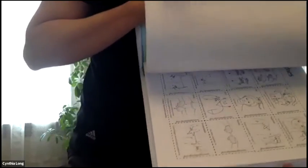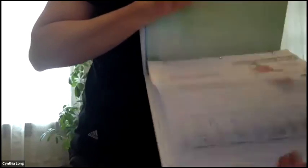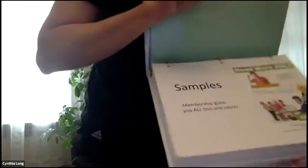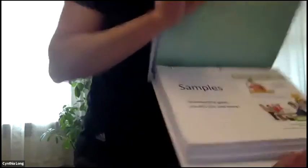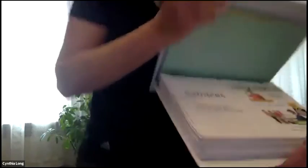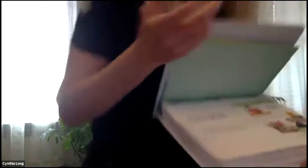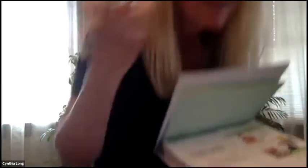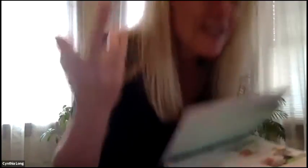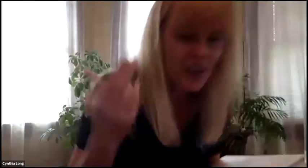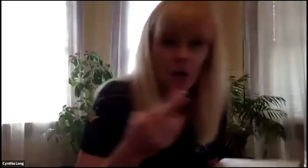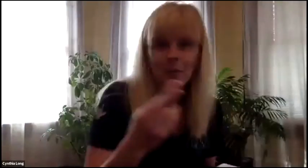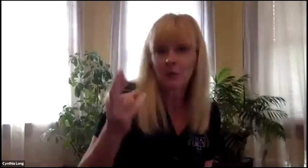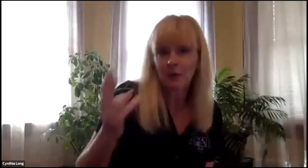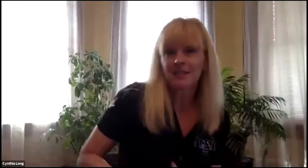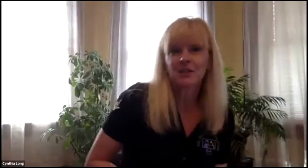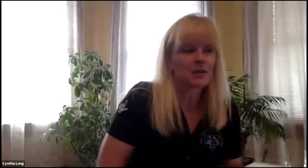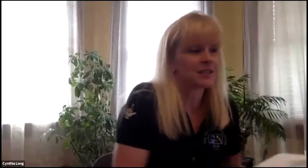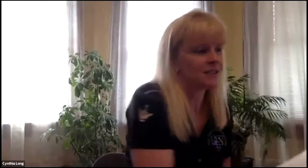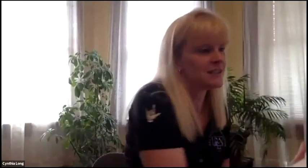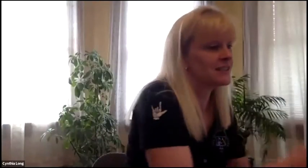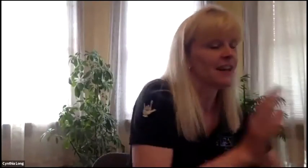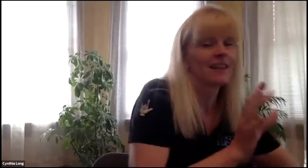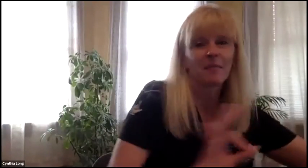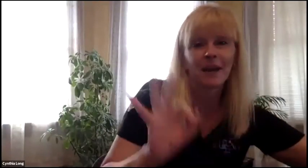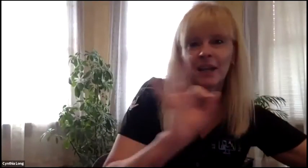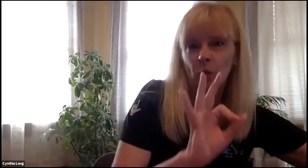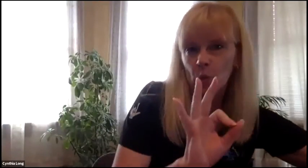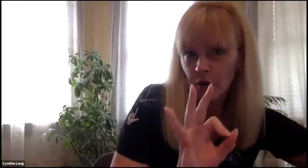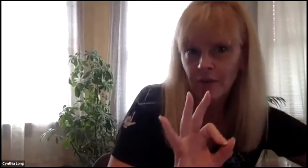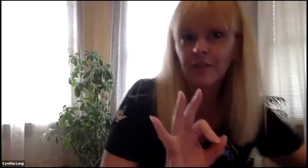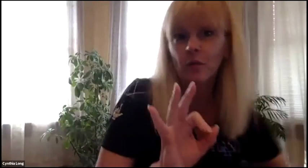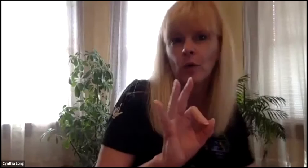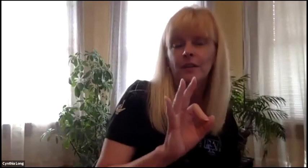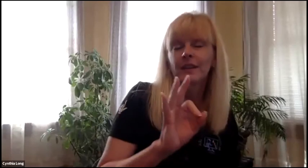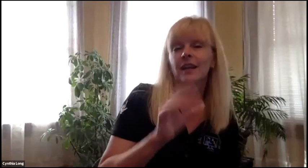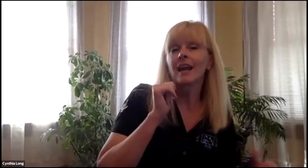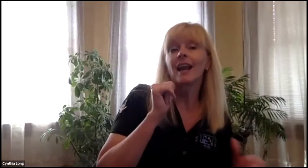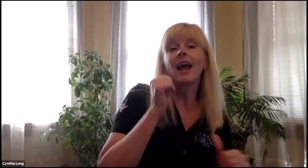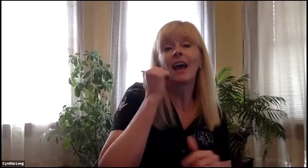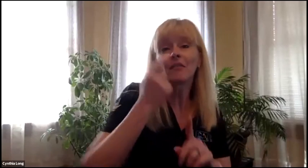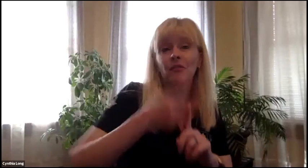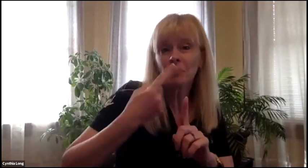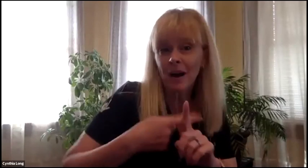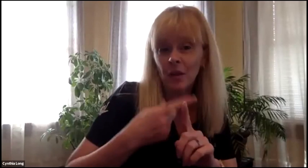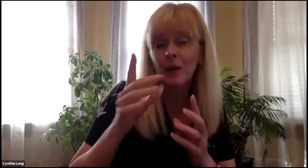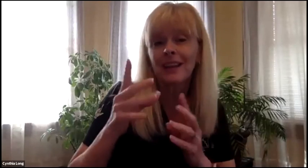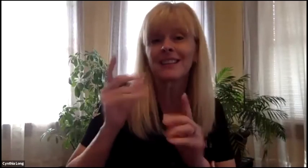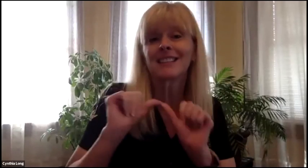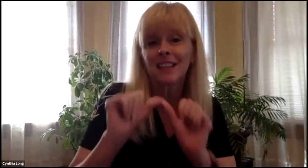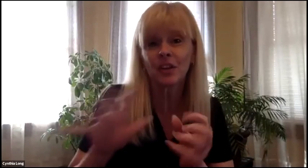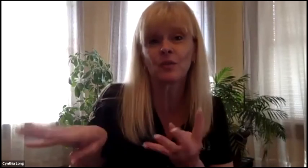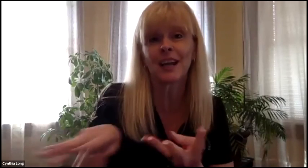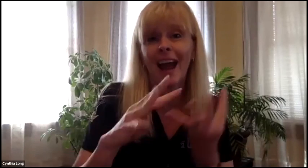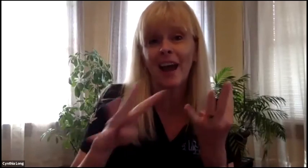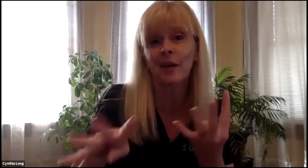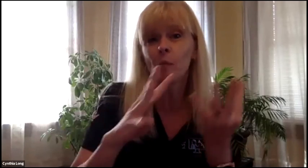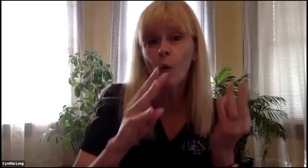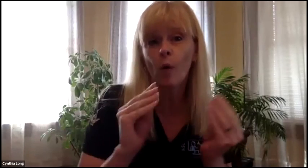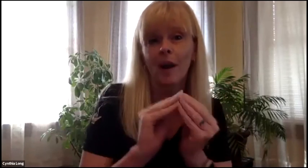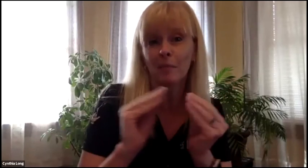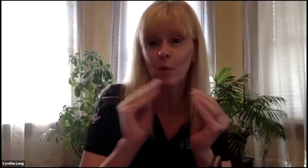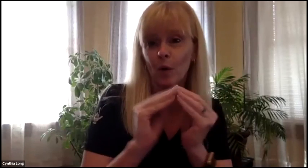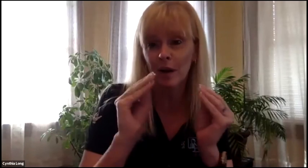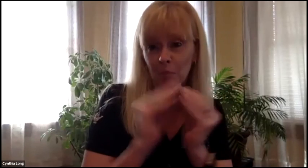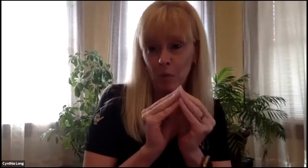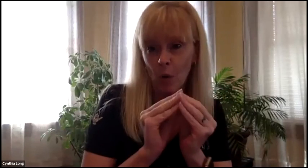there is just so many resources that make it worth it, and every month we continue to